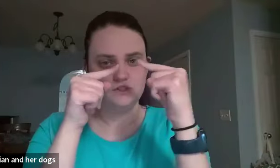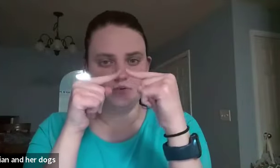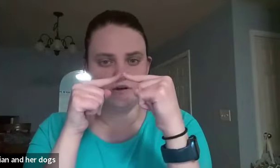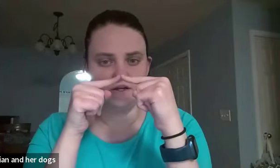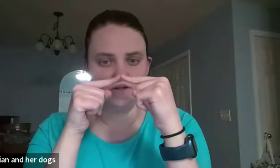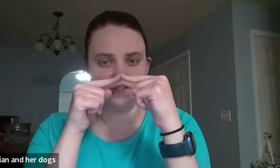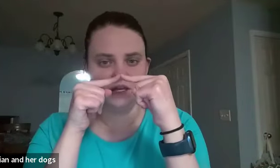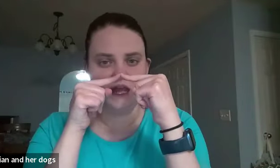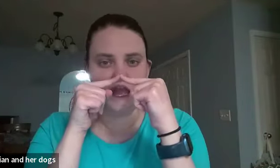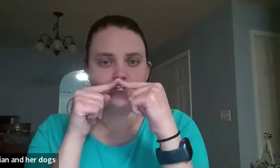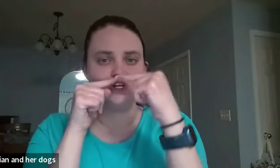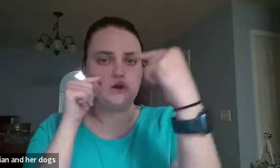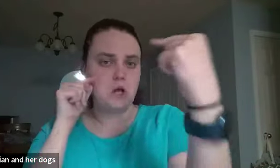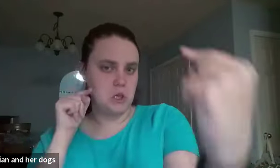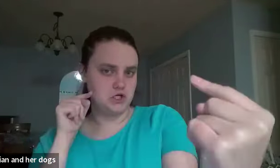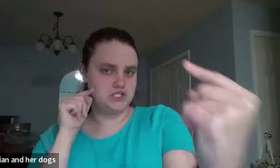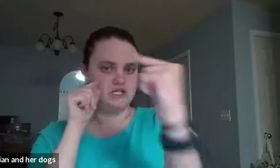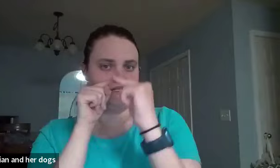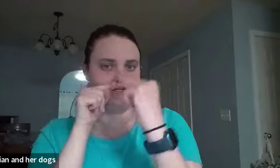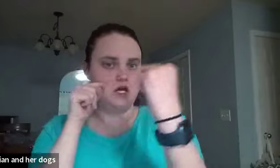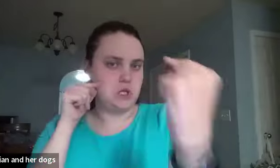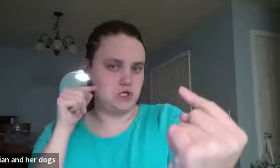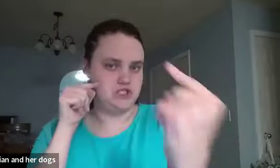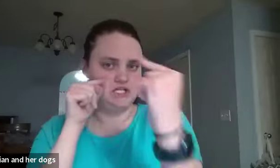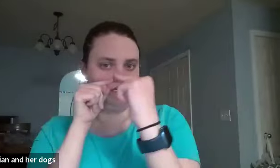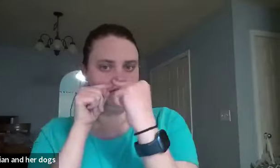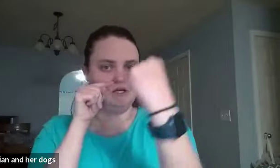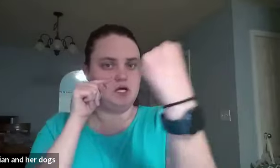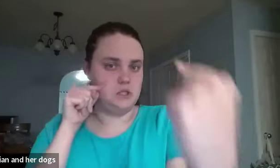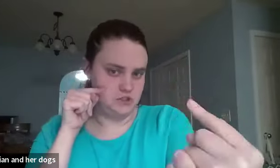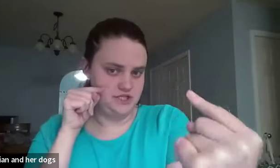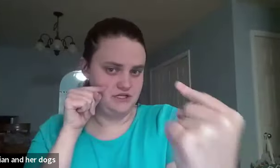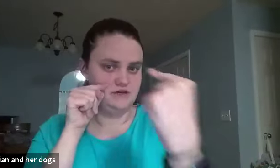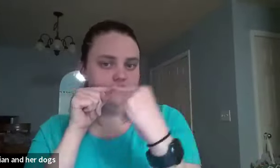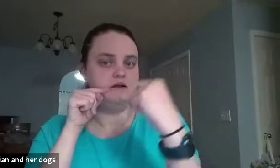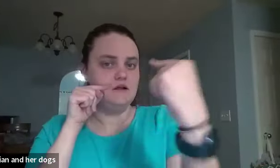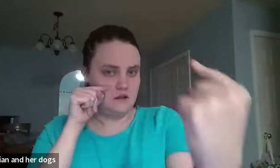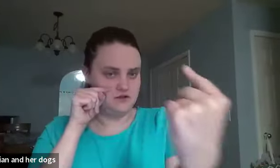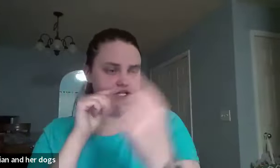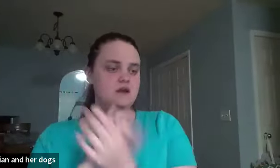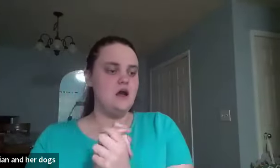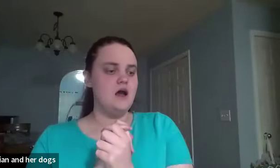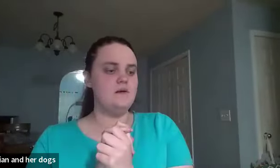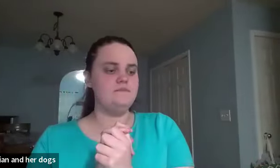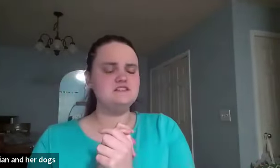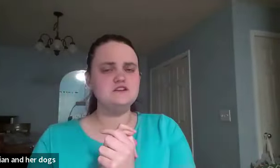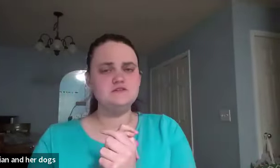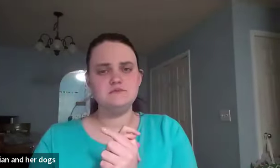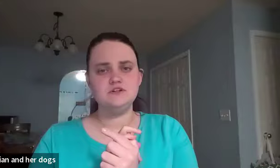with two pointer fingers, and you're going to go allergic, allergic, allergic, allergic. That's also similar